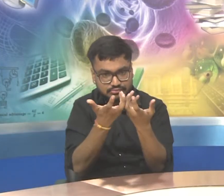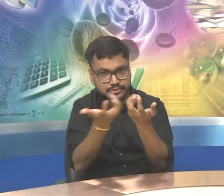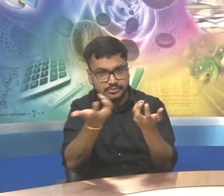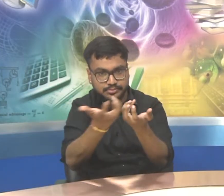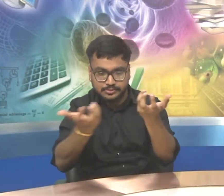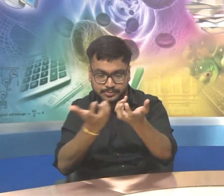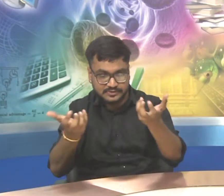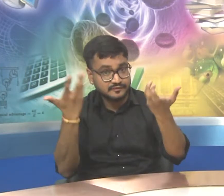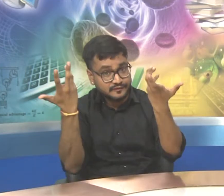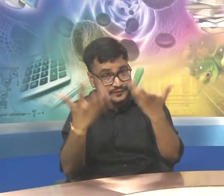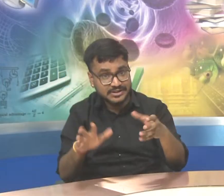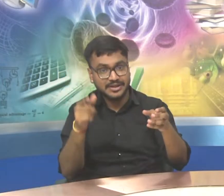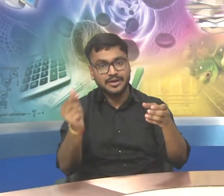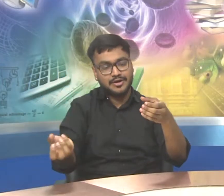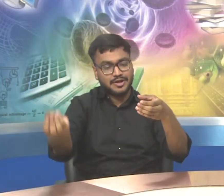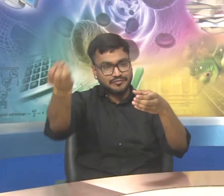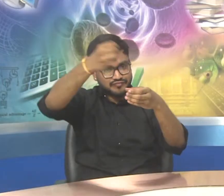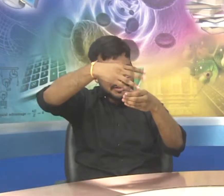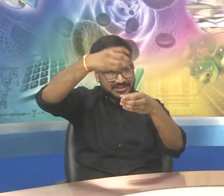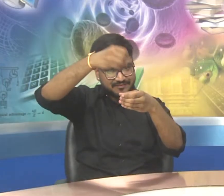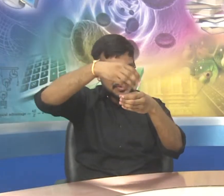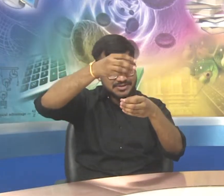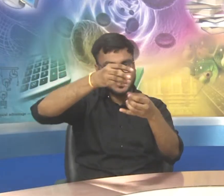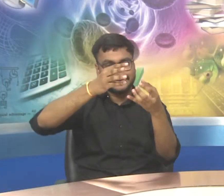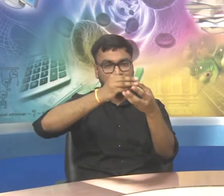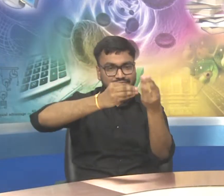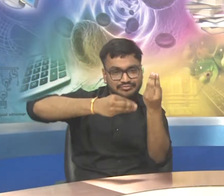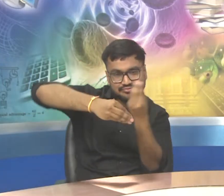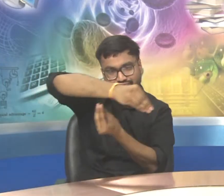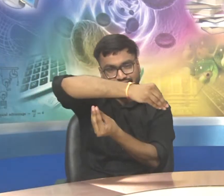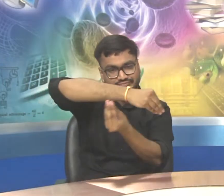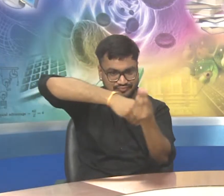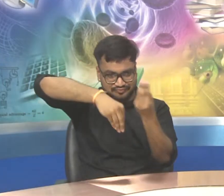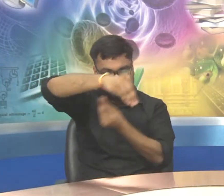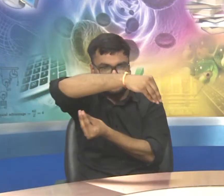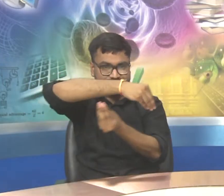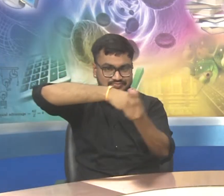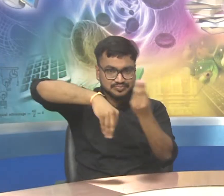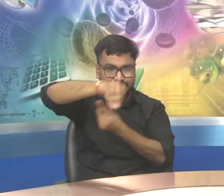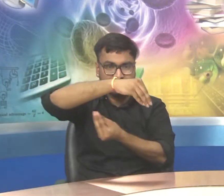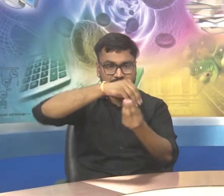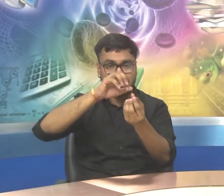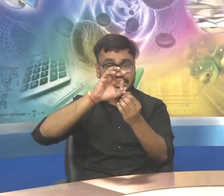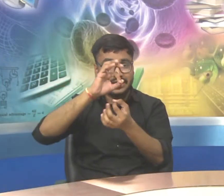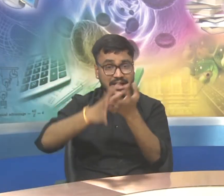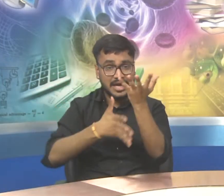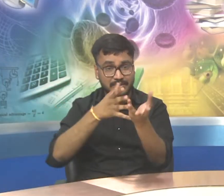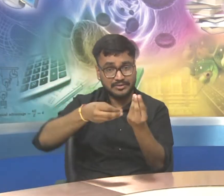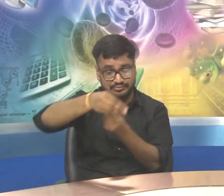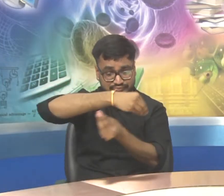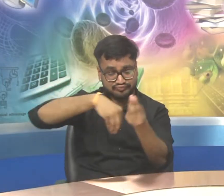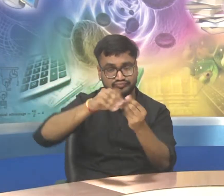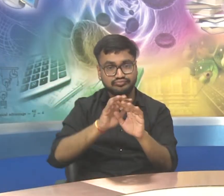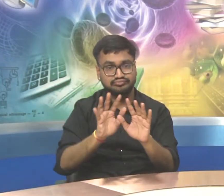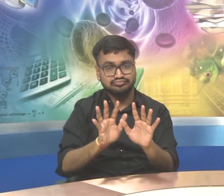in this process sugar is separated from sugar water solution when water